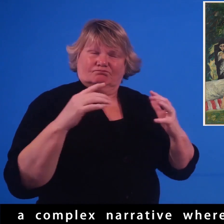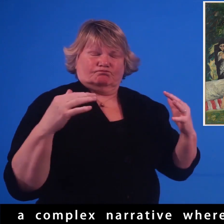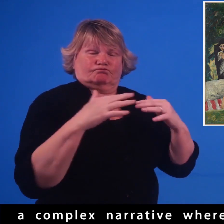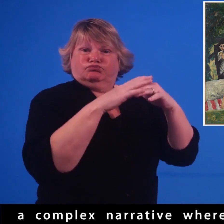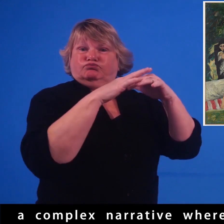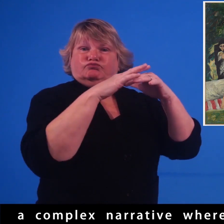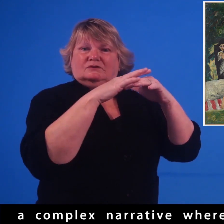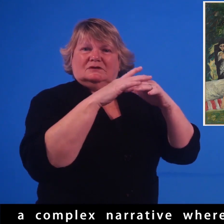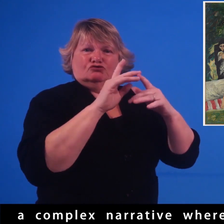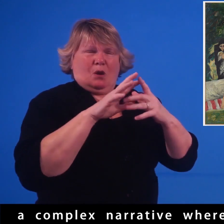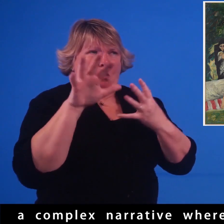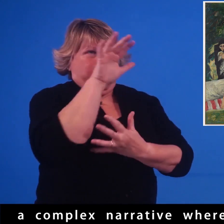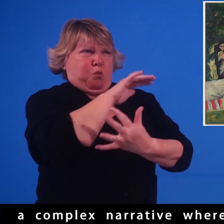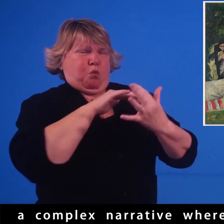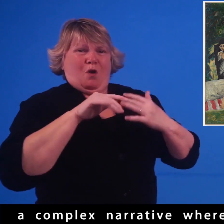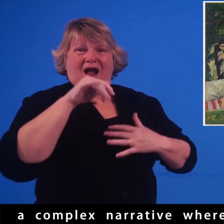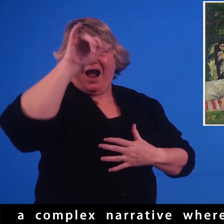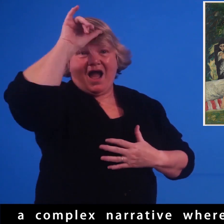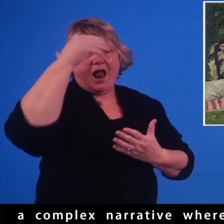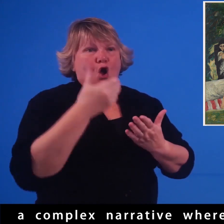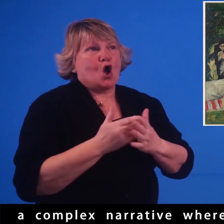of hell on earth.